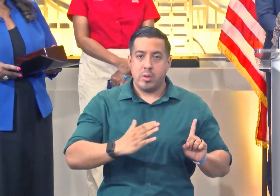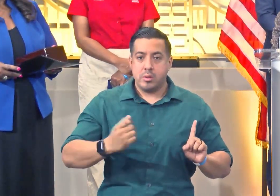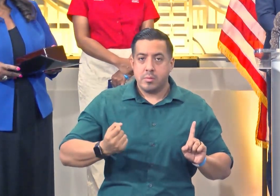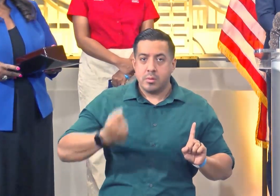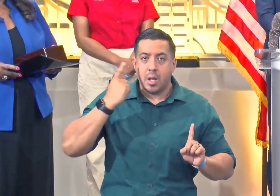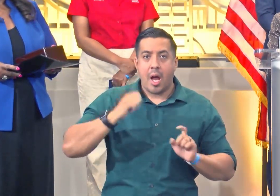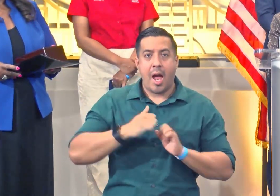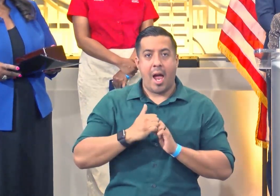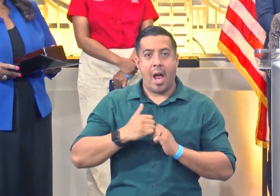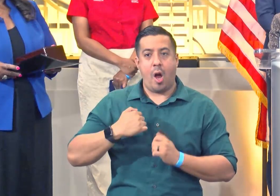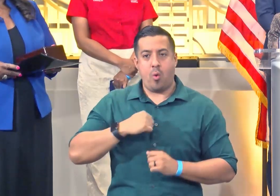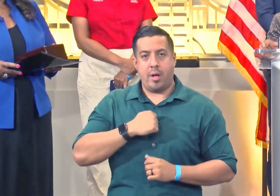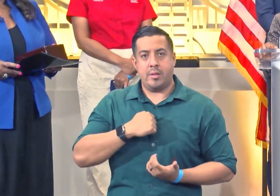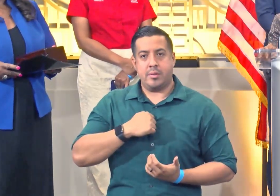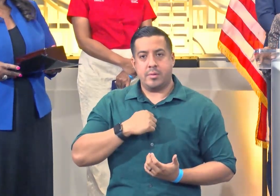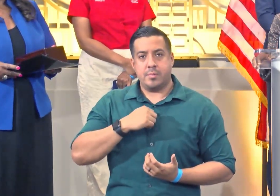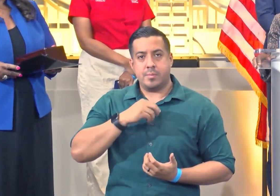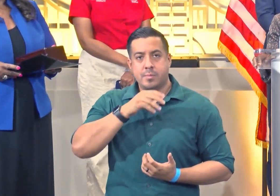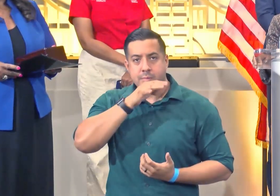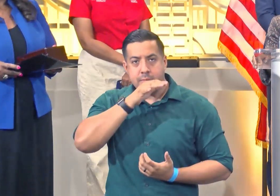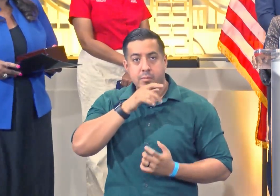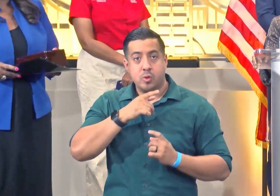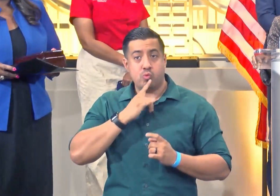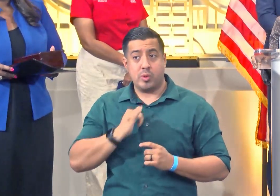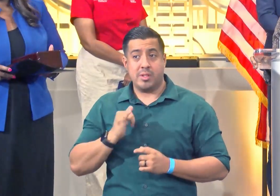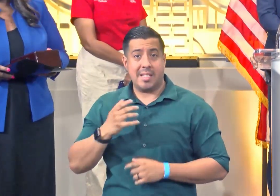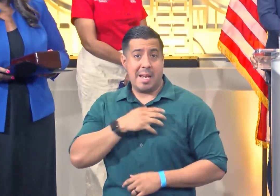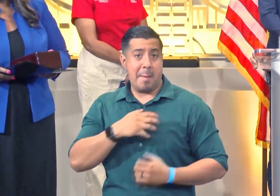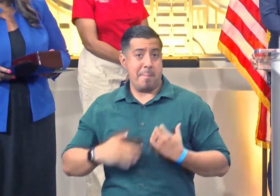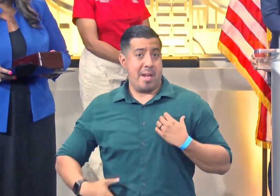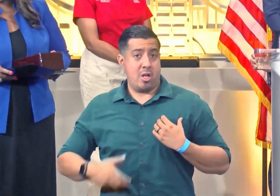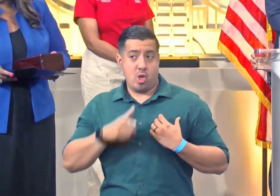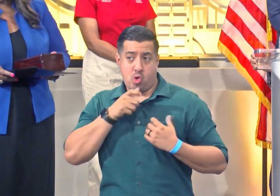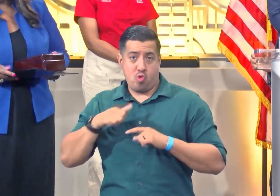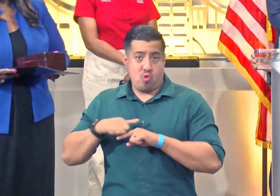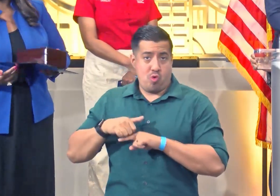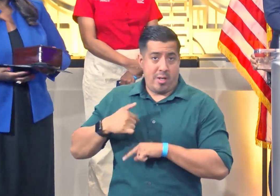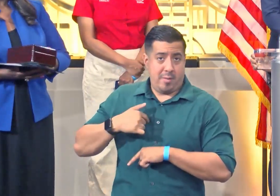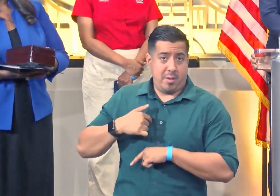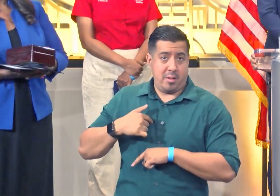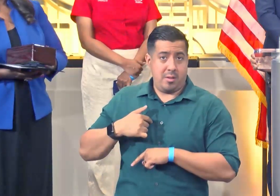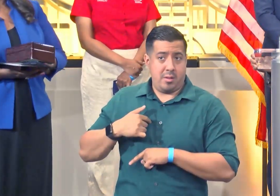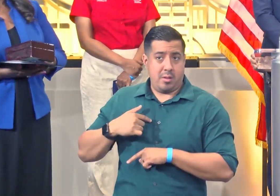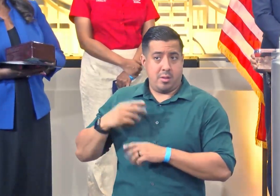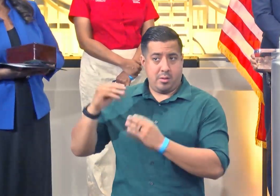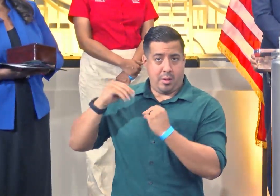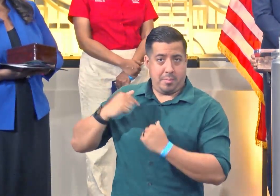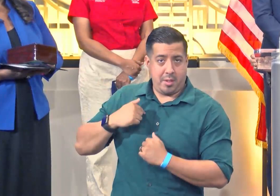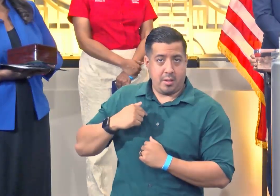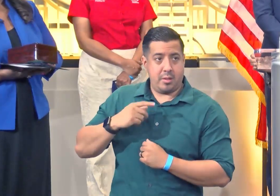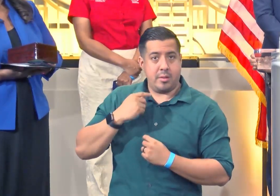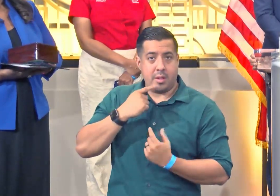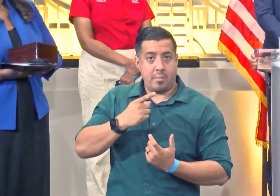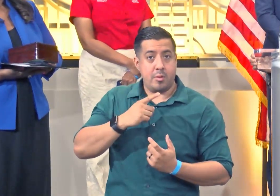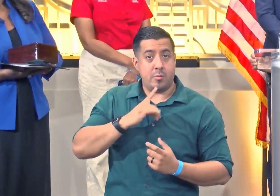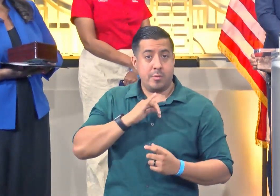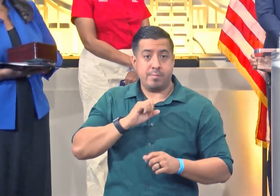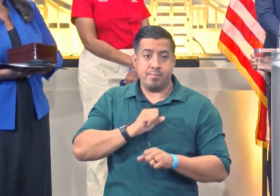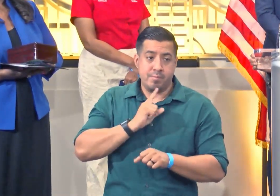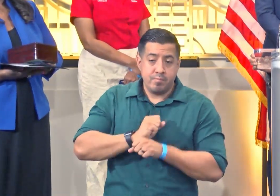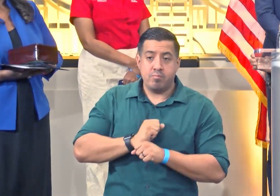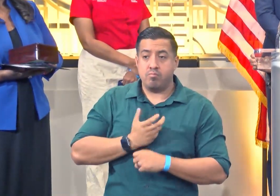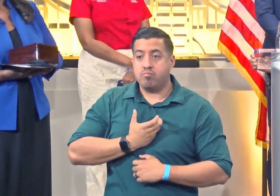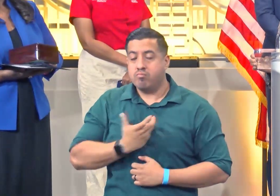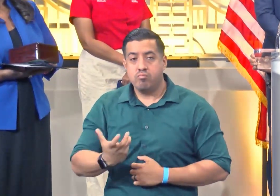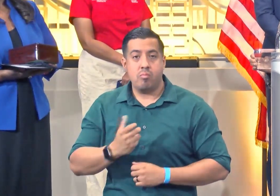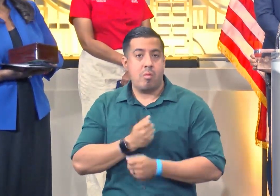how definitively I speak, really trained by Mayor Turner. He stands, lets me do this, to be able to say, come one, come all. We thank you. We're